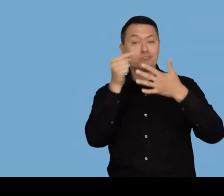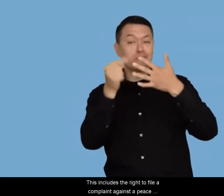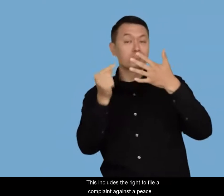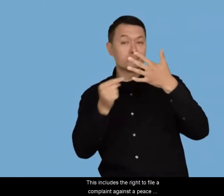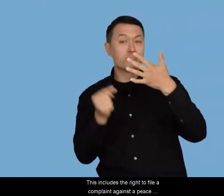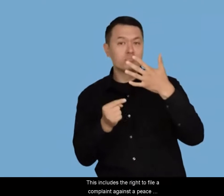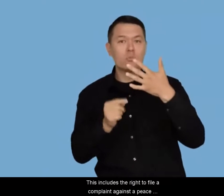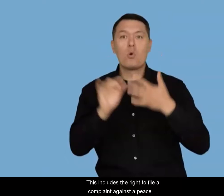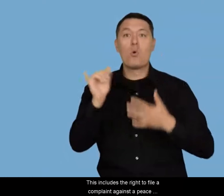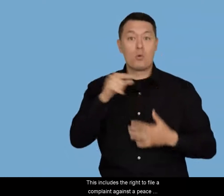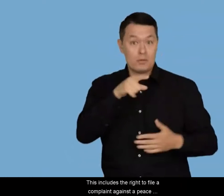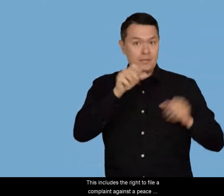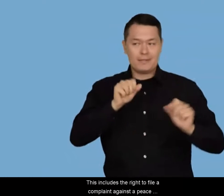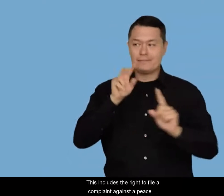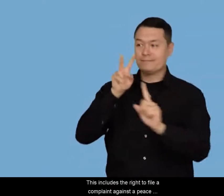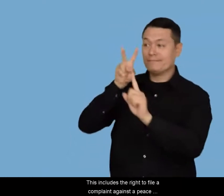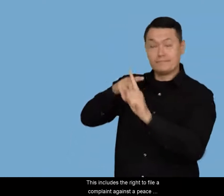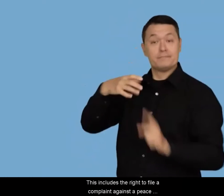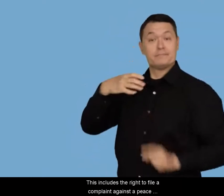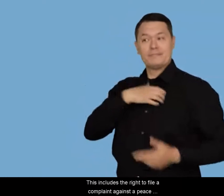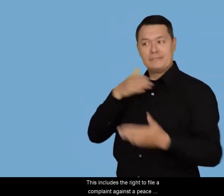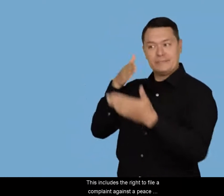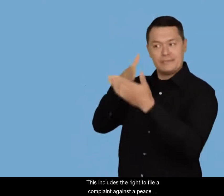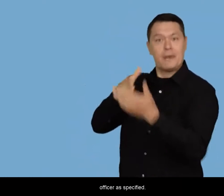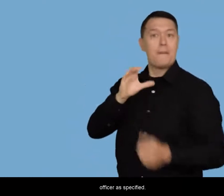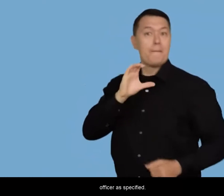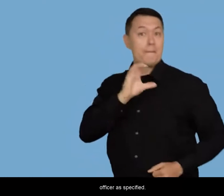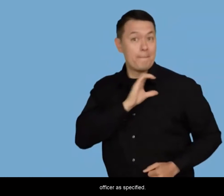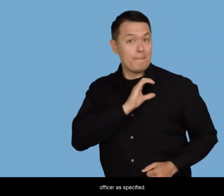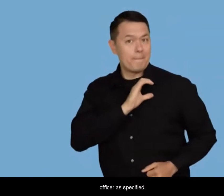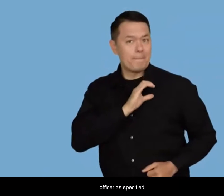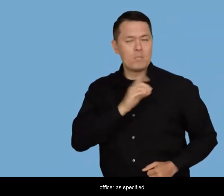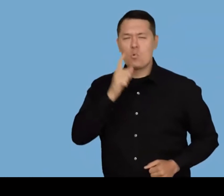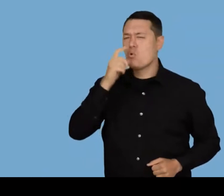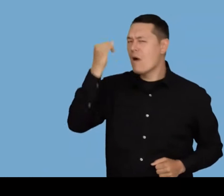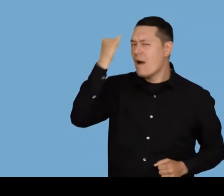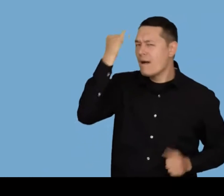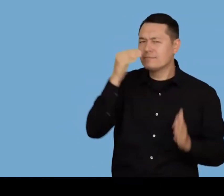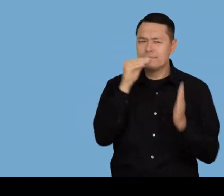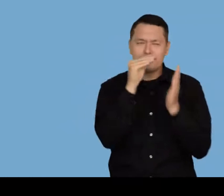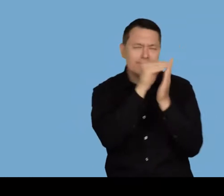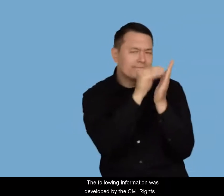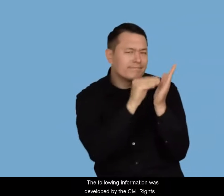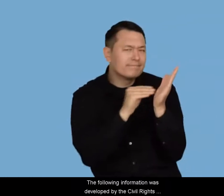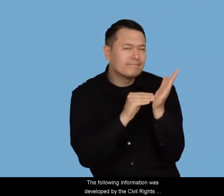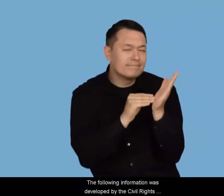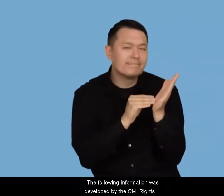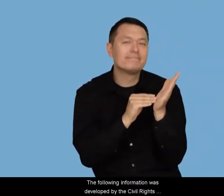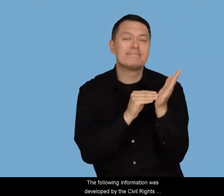This includes the right to file a complaint against a peace officer as specified. The following